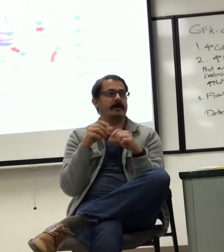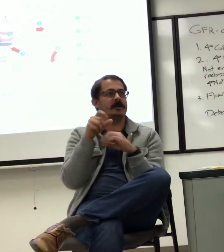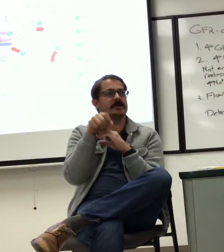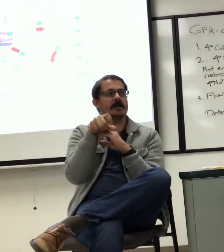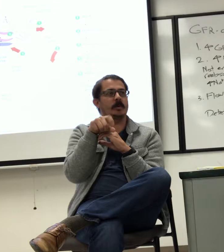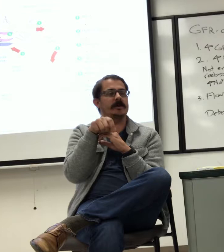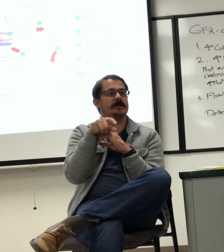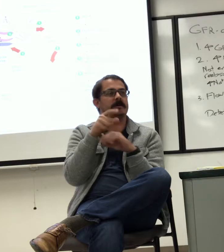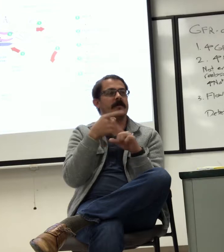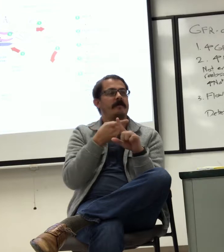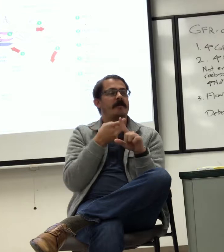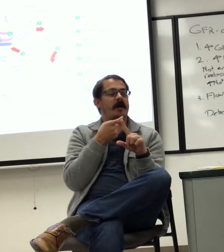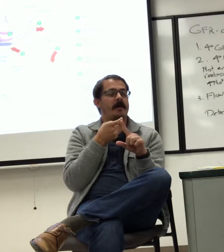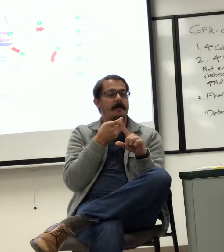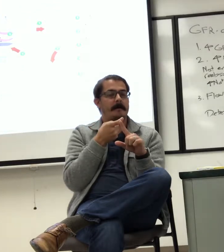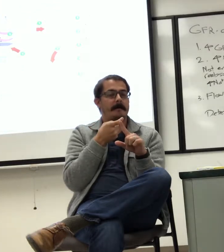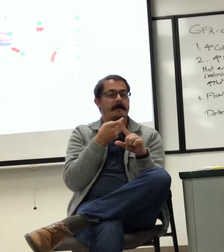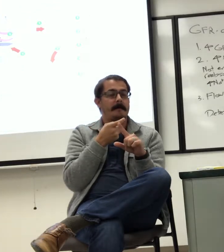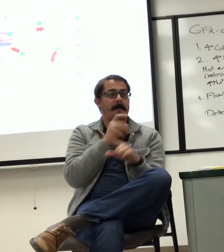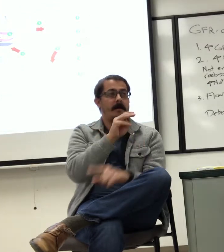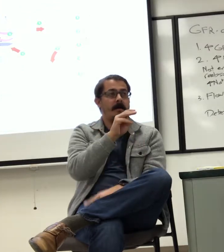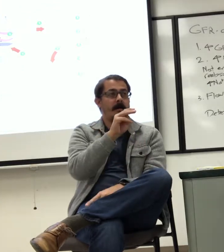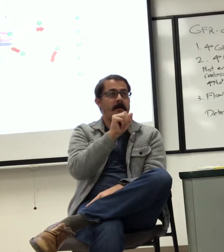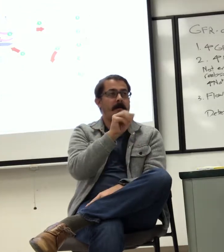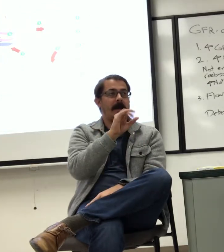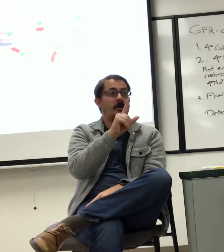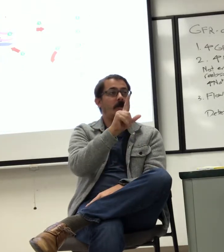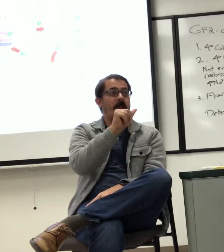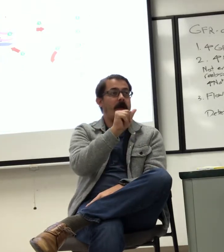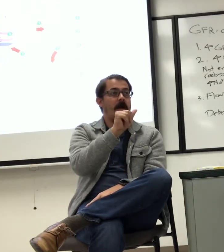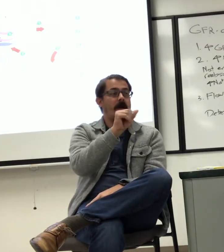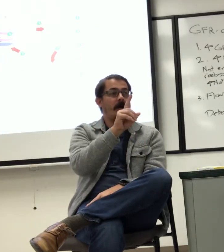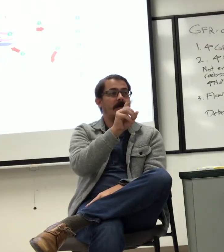secretion from the macula densa